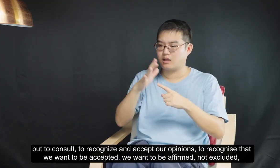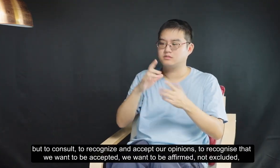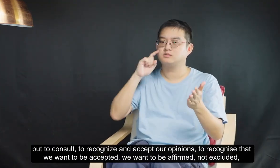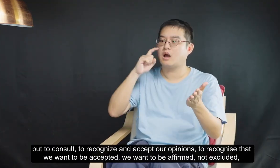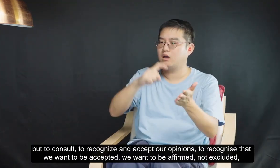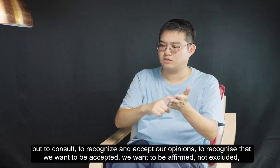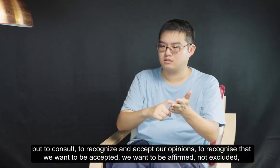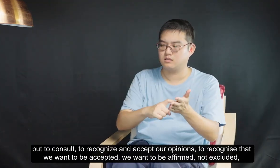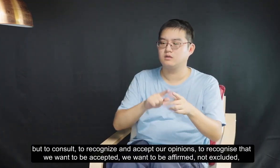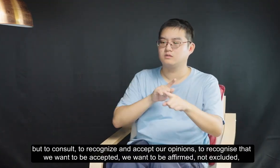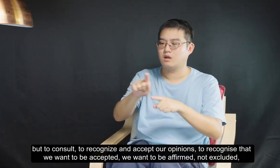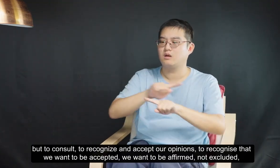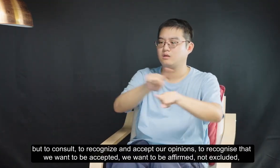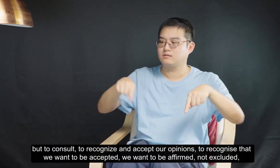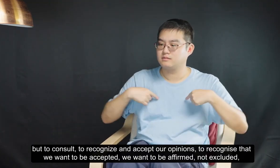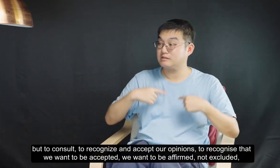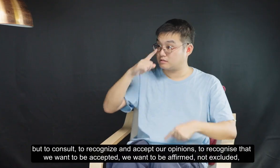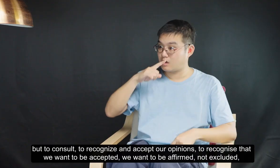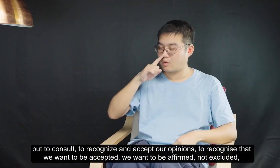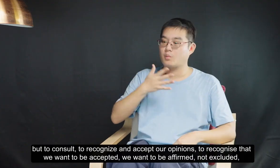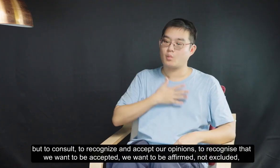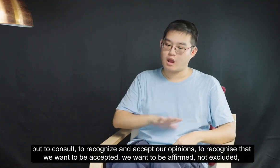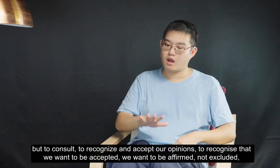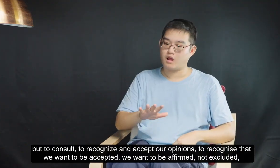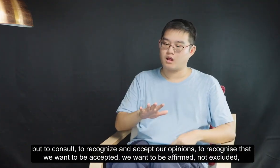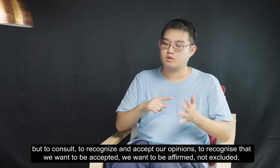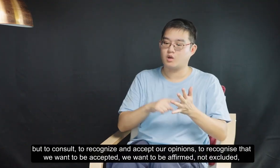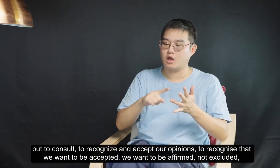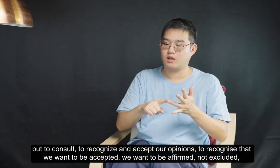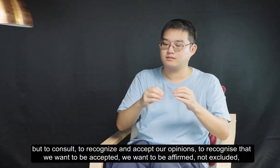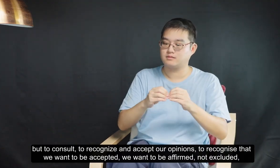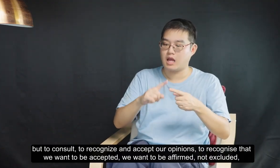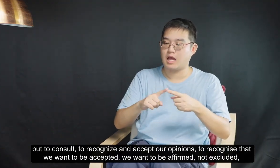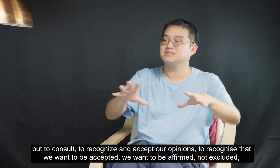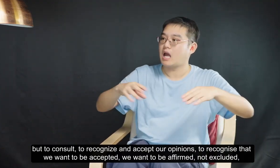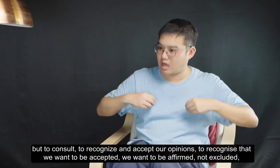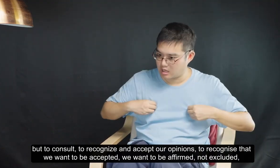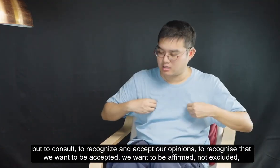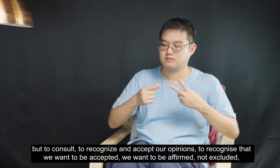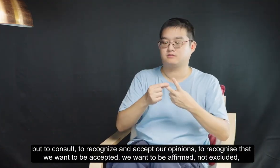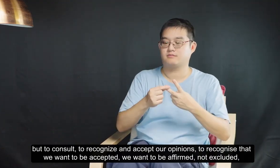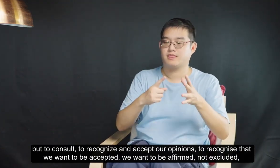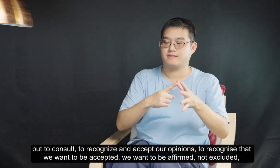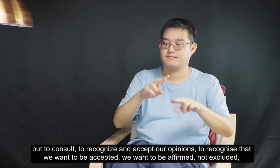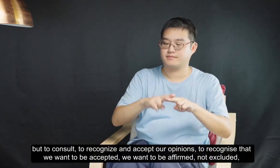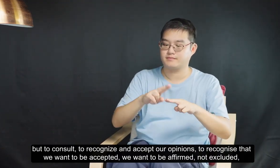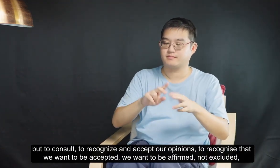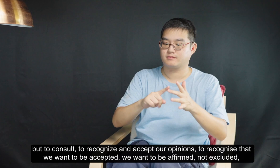opinions, to recognize that we want to be accepted, we want to be